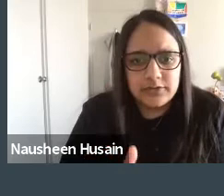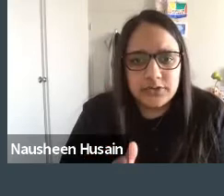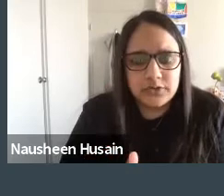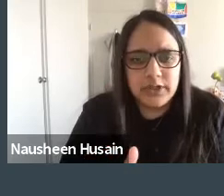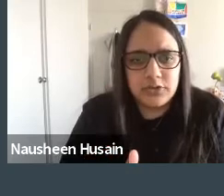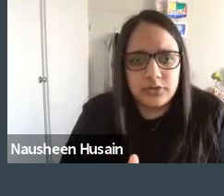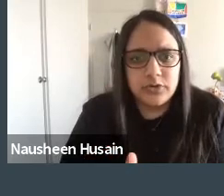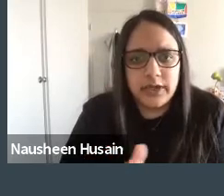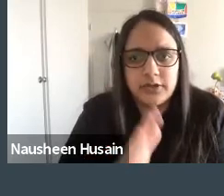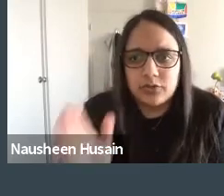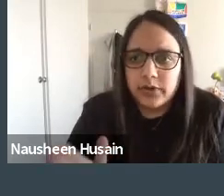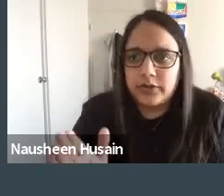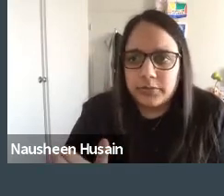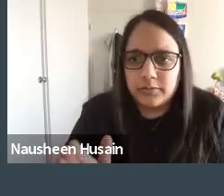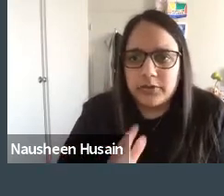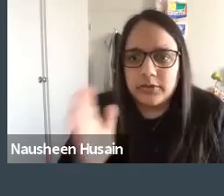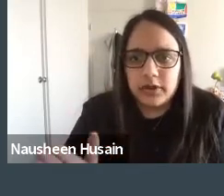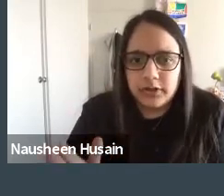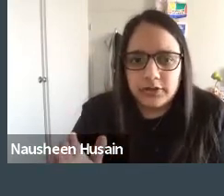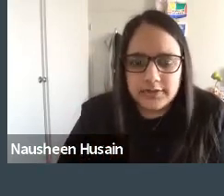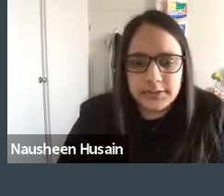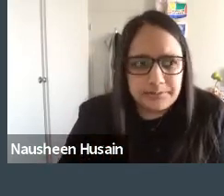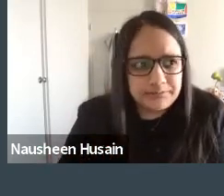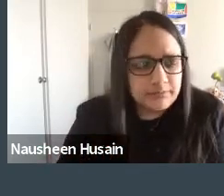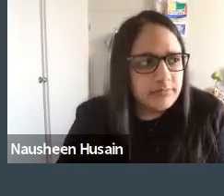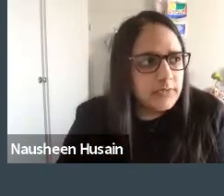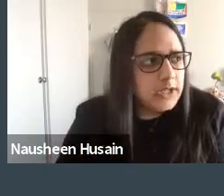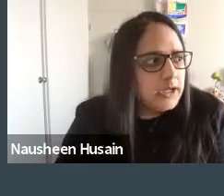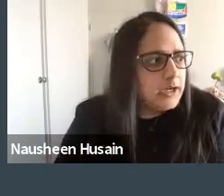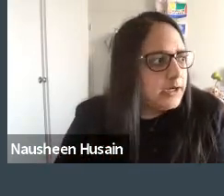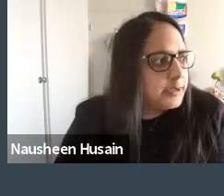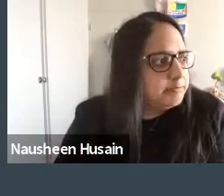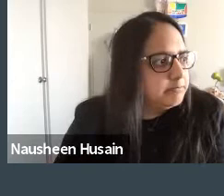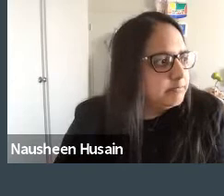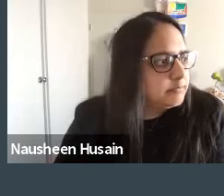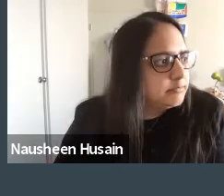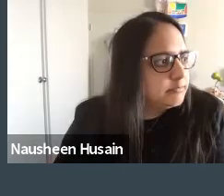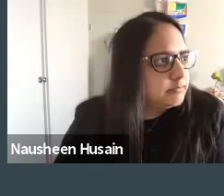down, just so that you know that you and your people are not crazy.